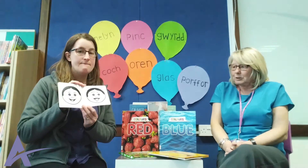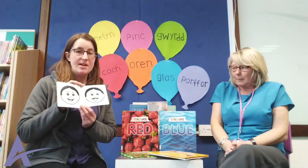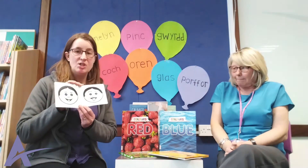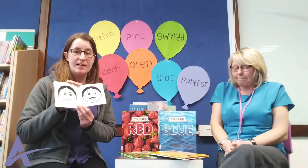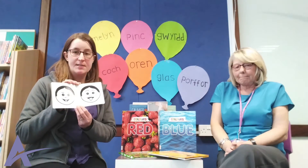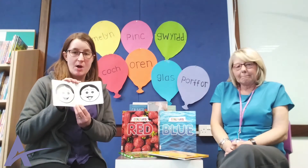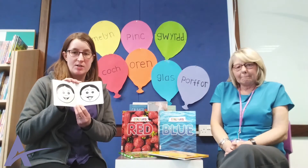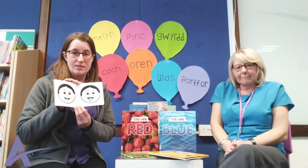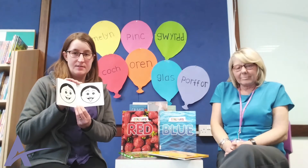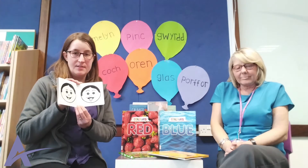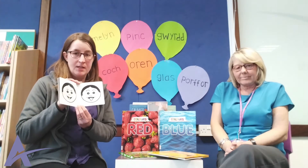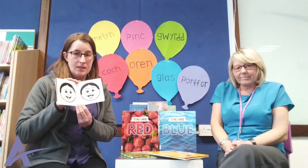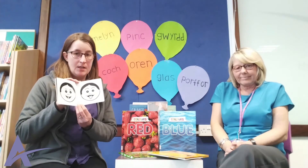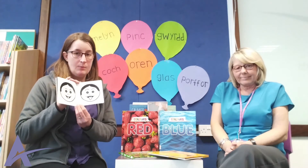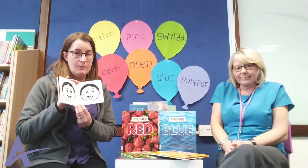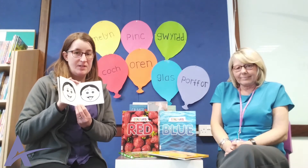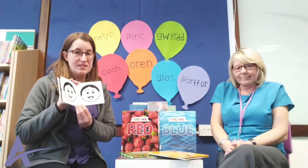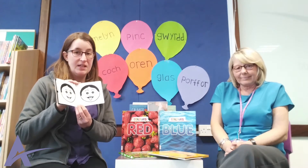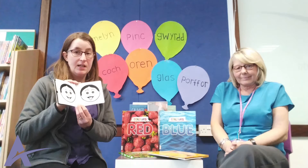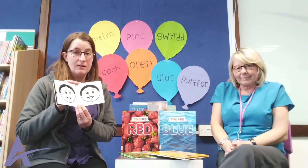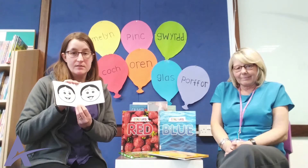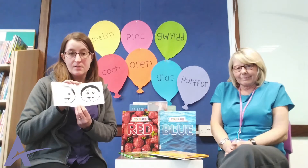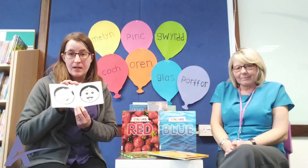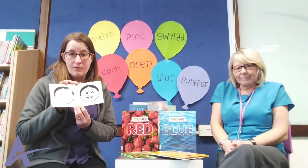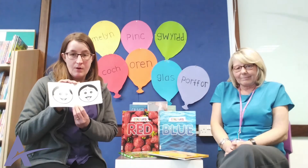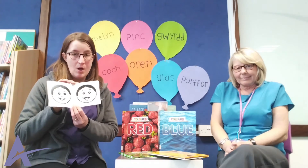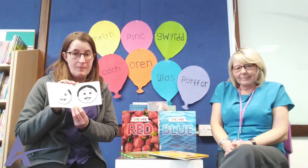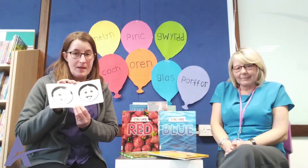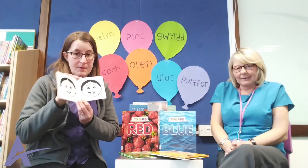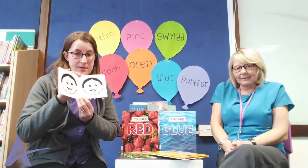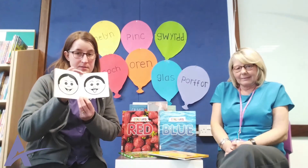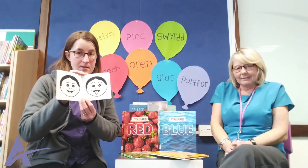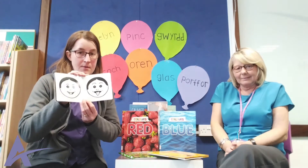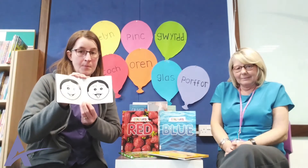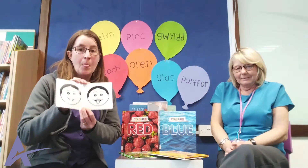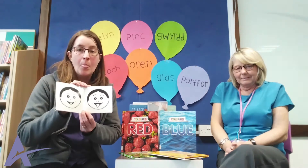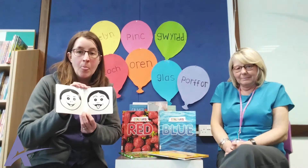facial expressions and we were sticking our tongue out at our babies.